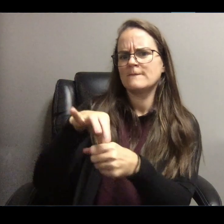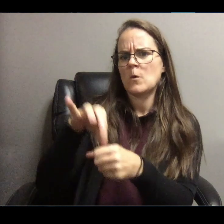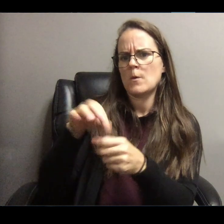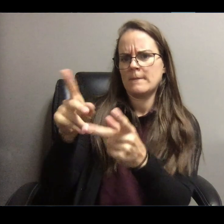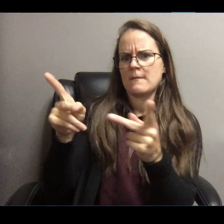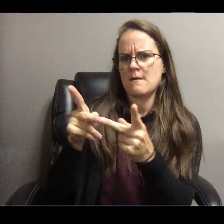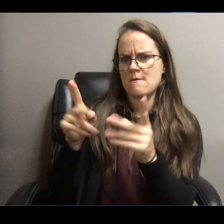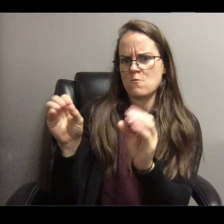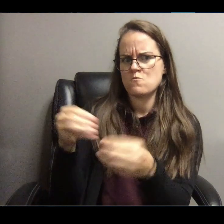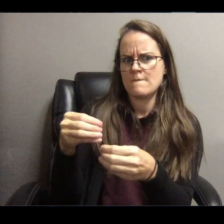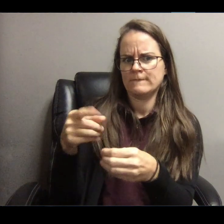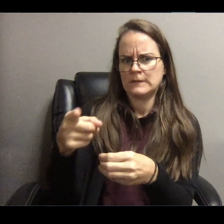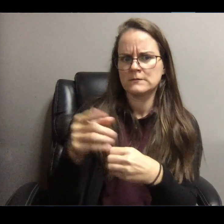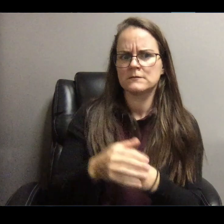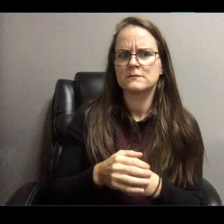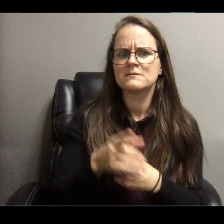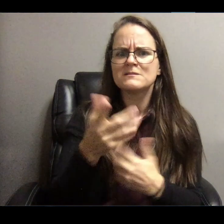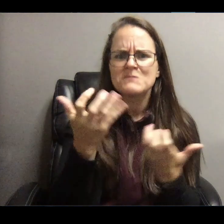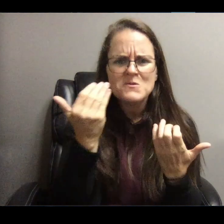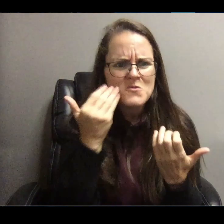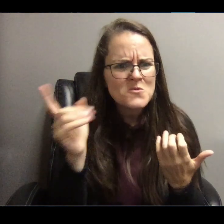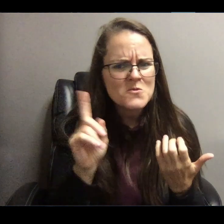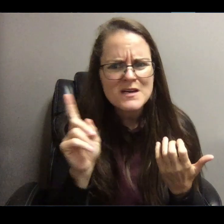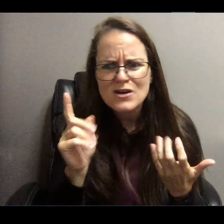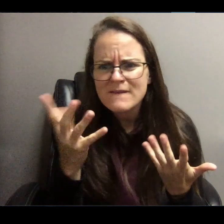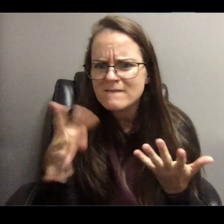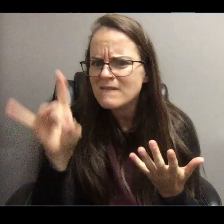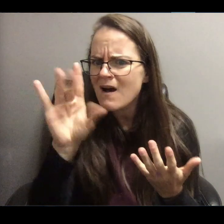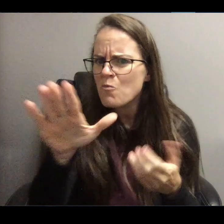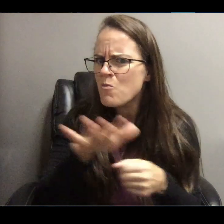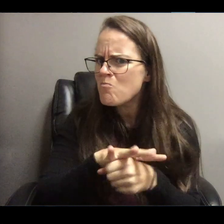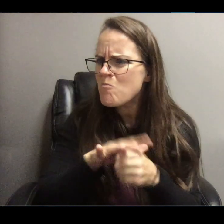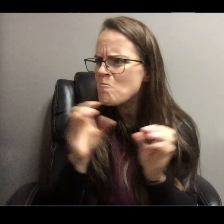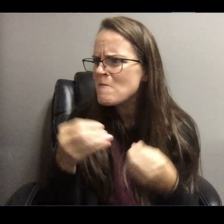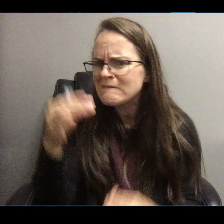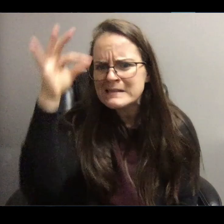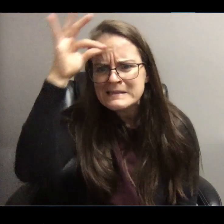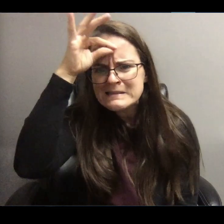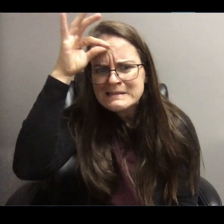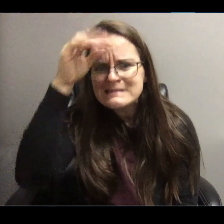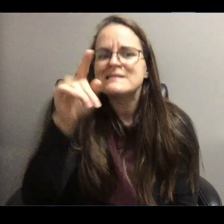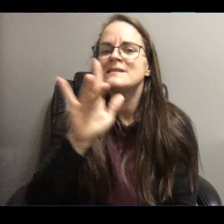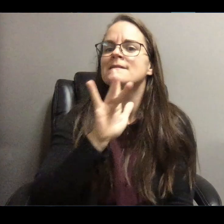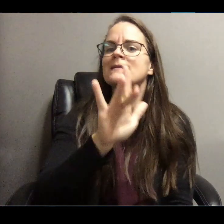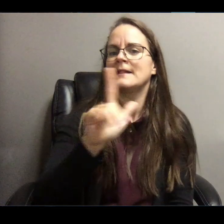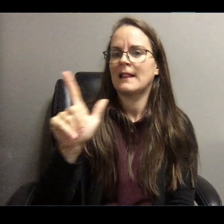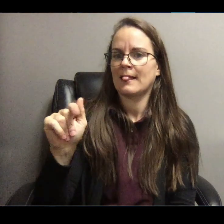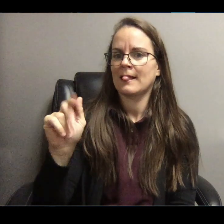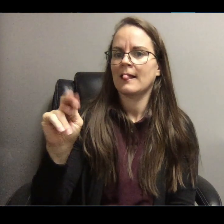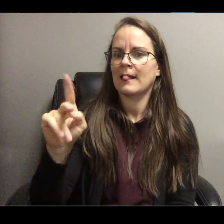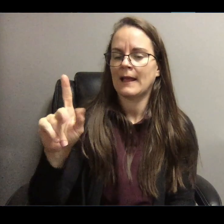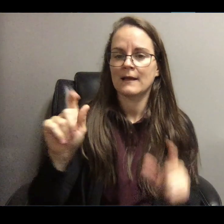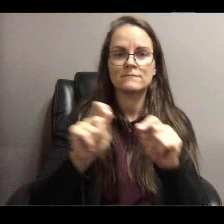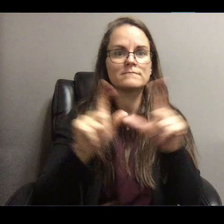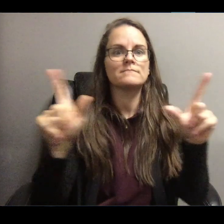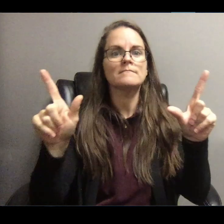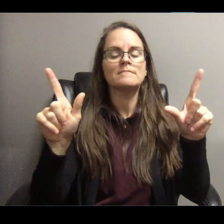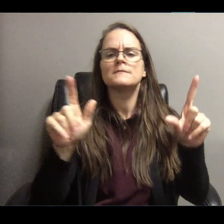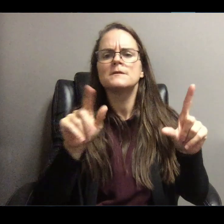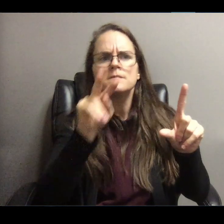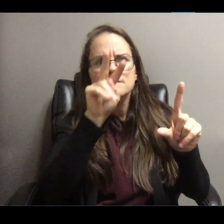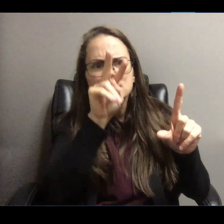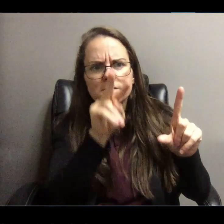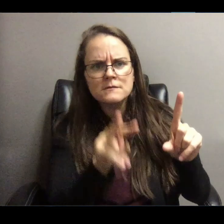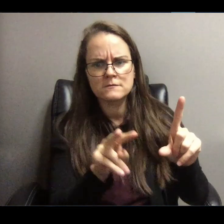You'll need to get in touch with your local voting authority in order to make sure that you are registered to vote. And you can do that